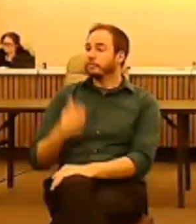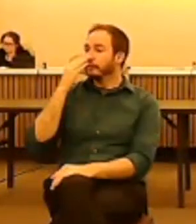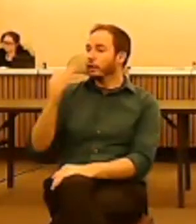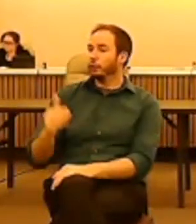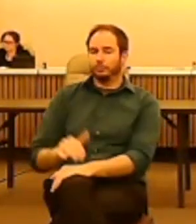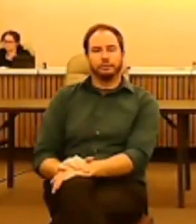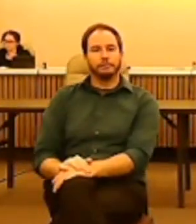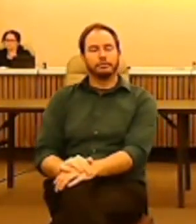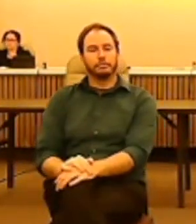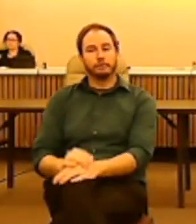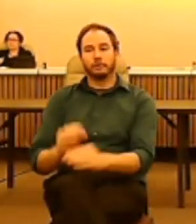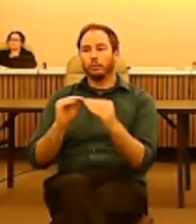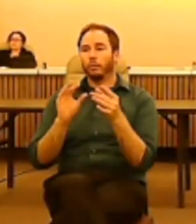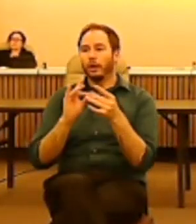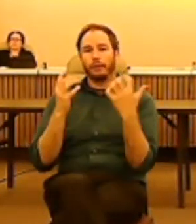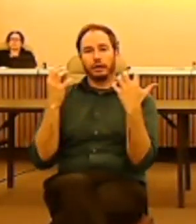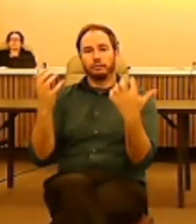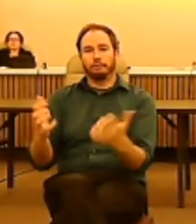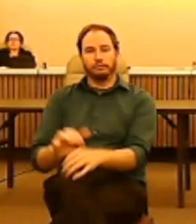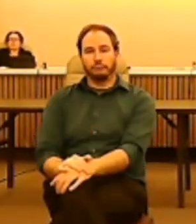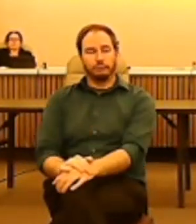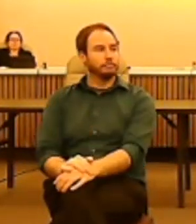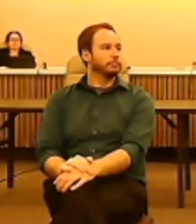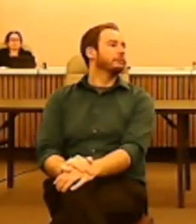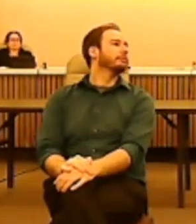you. Anybody else?